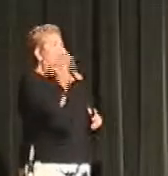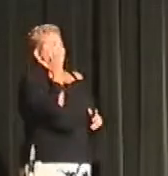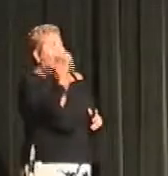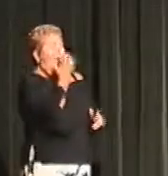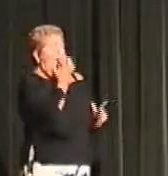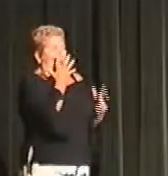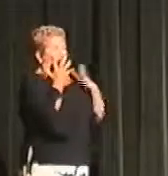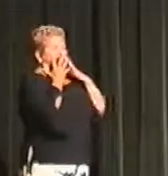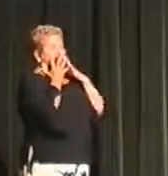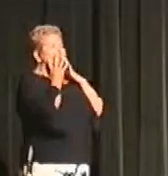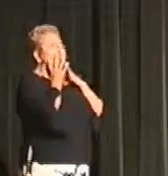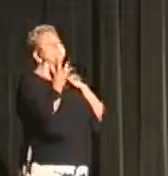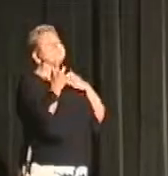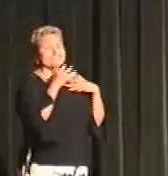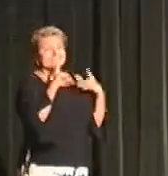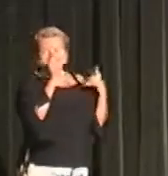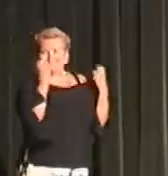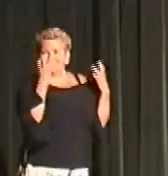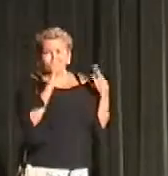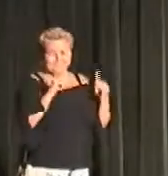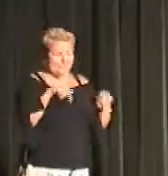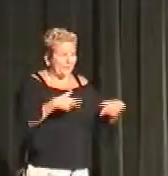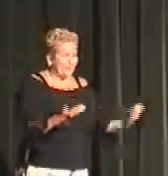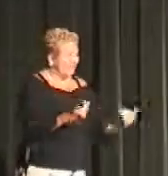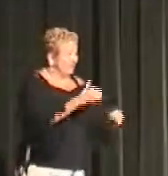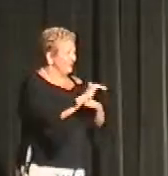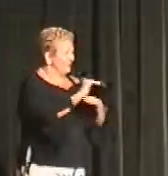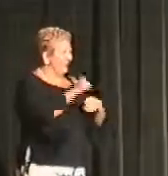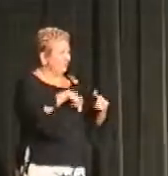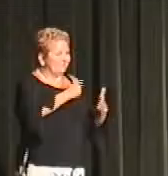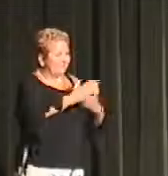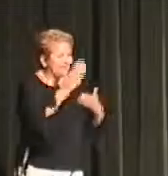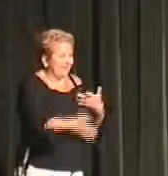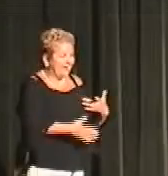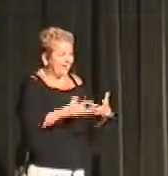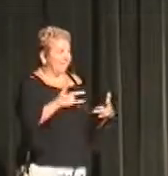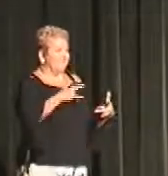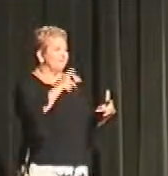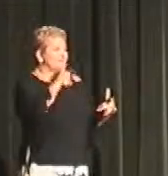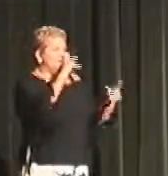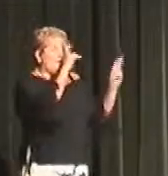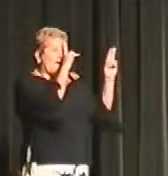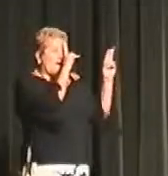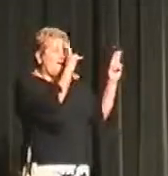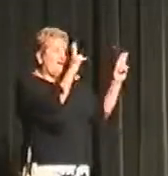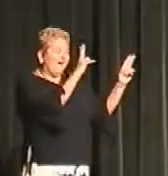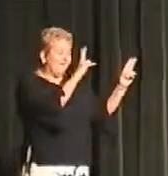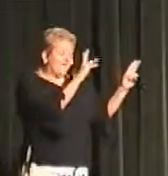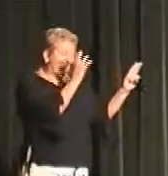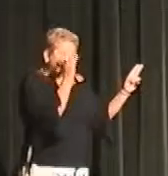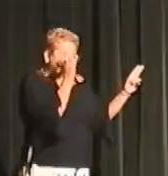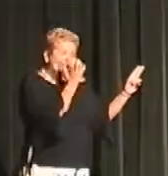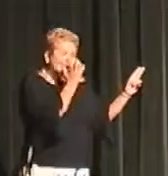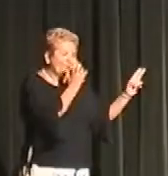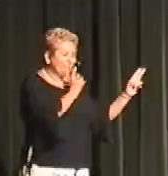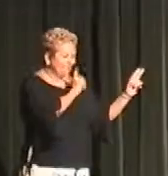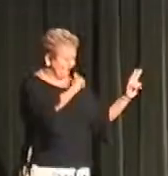here tonight, and they've been here this weekend, and I just feel so honored to be able to be here.